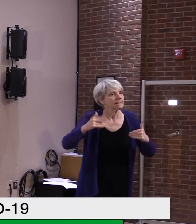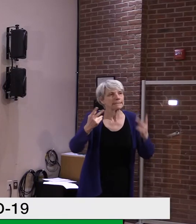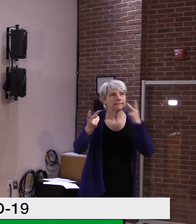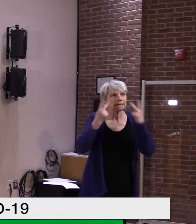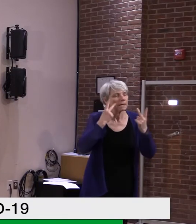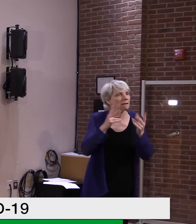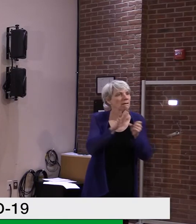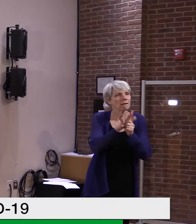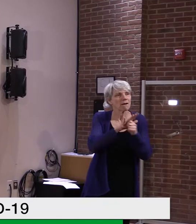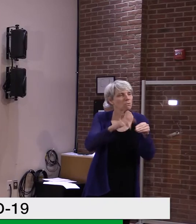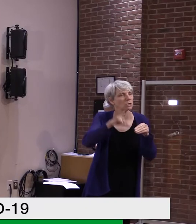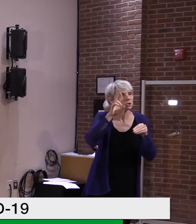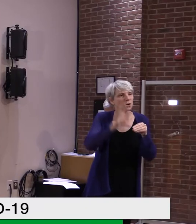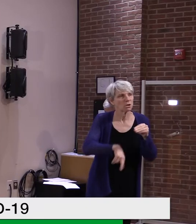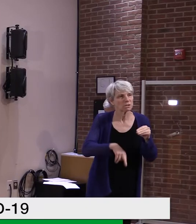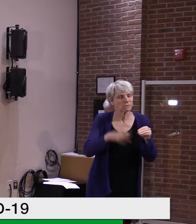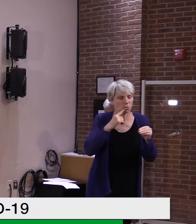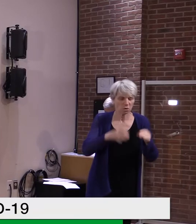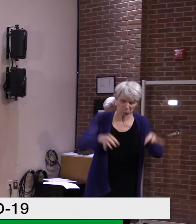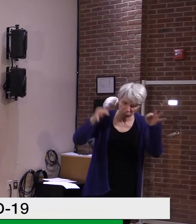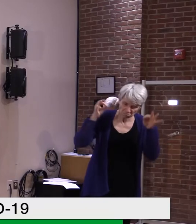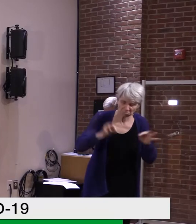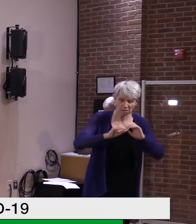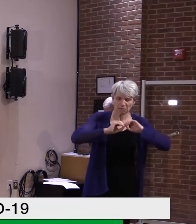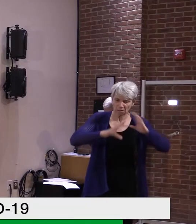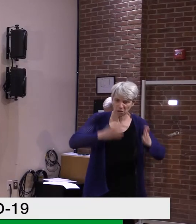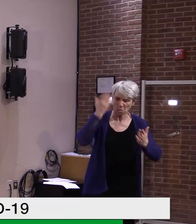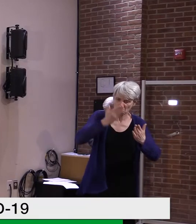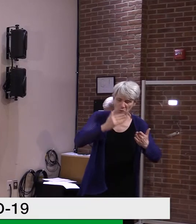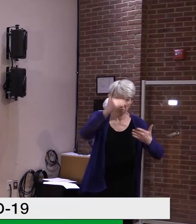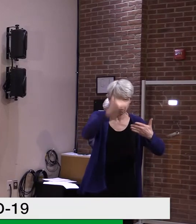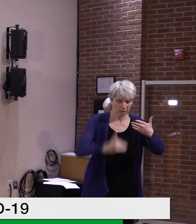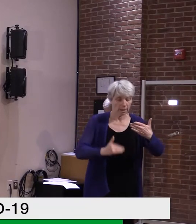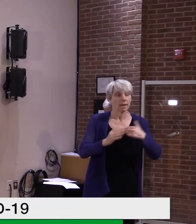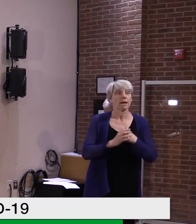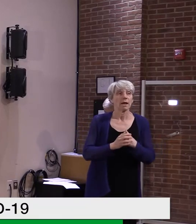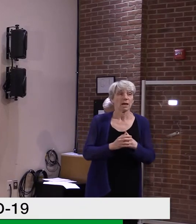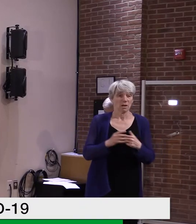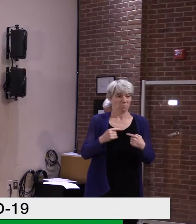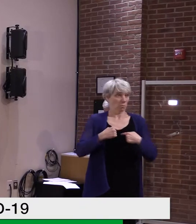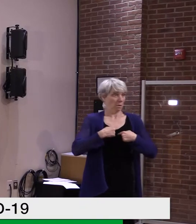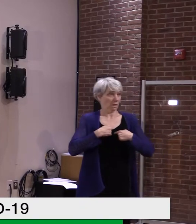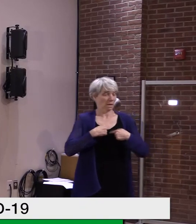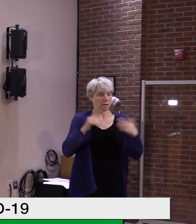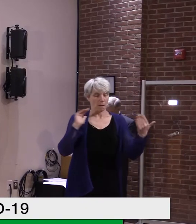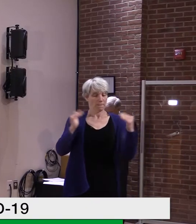provide you with. But I would still look at it as a risk-benefit